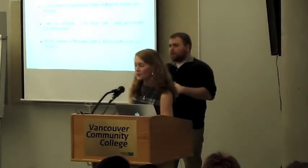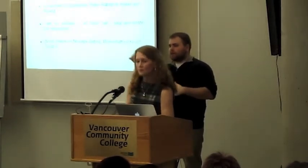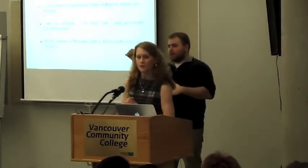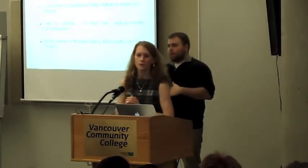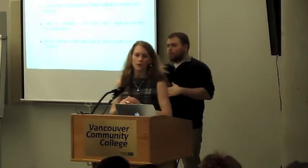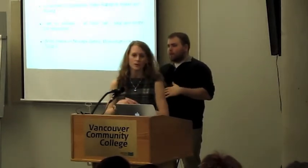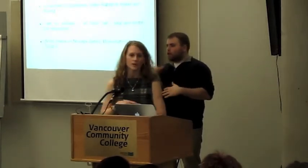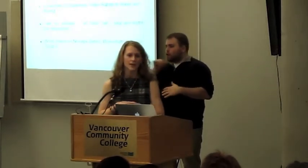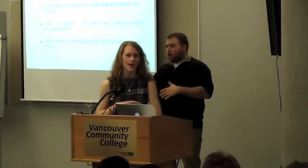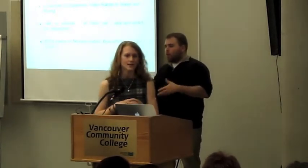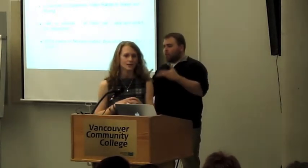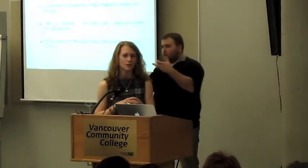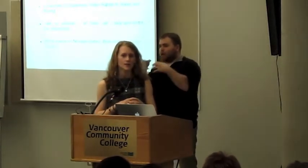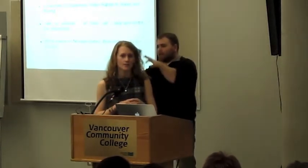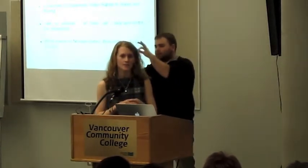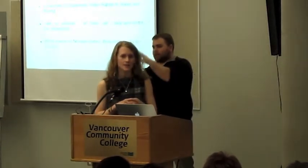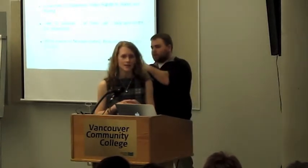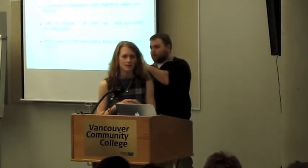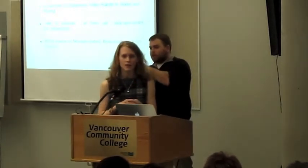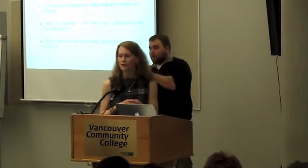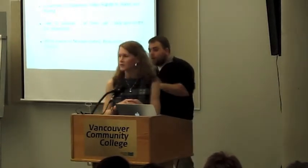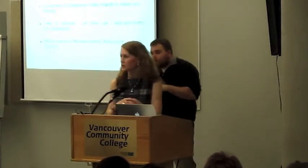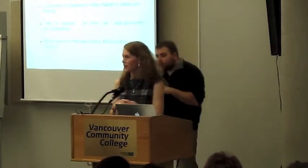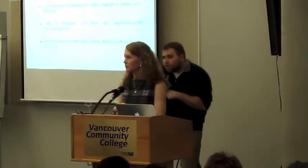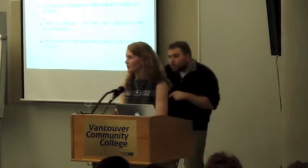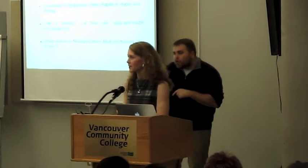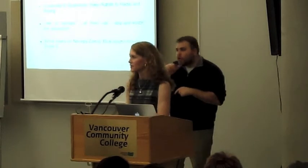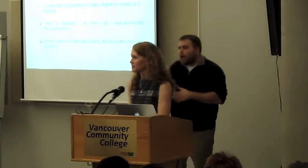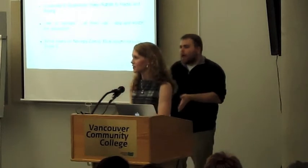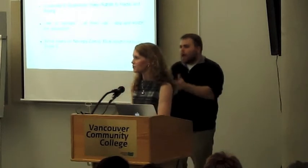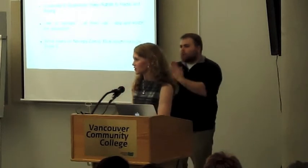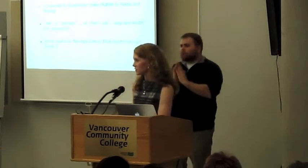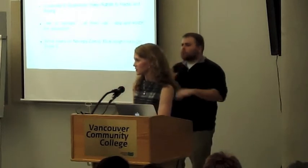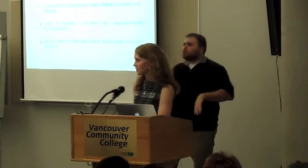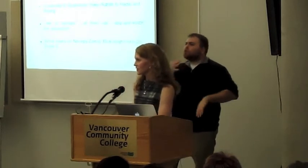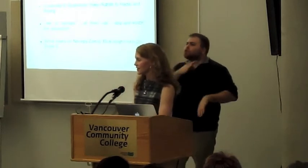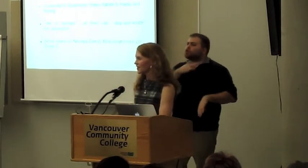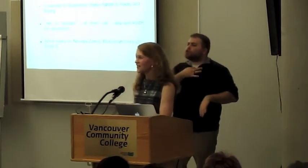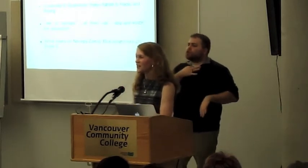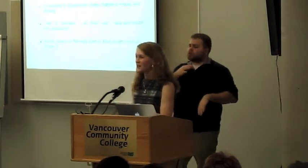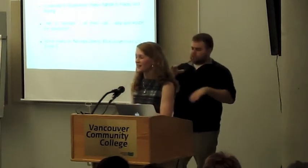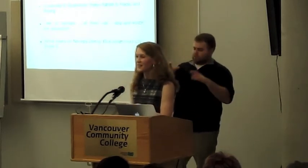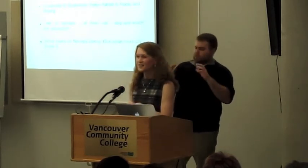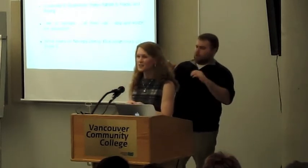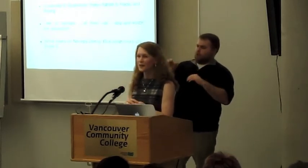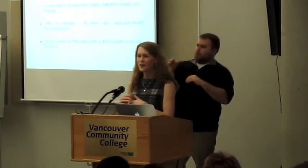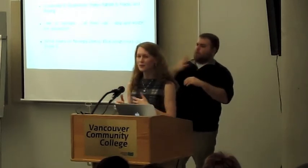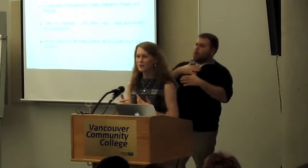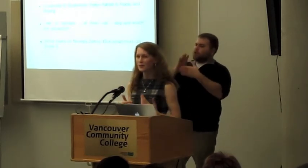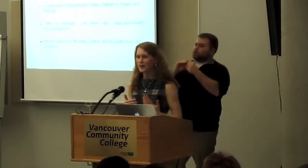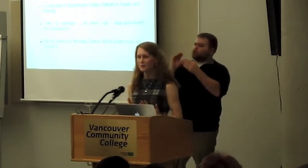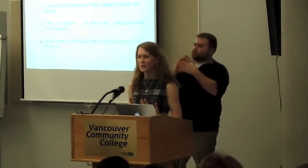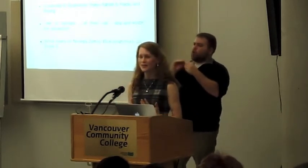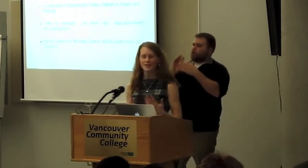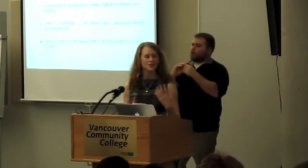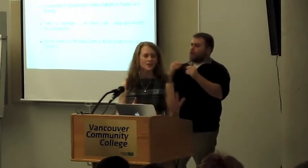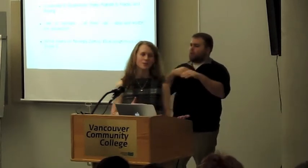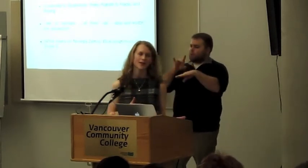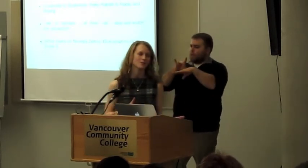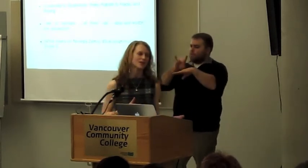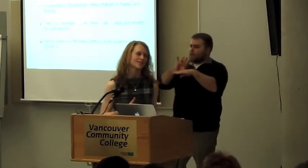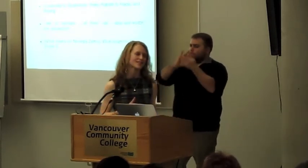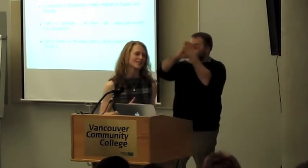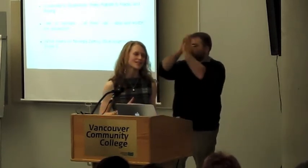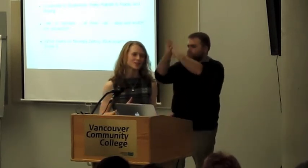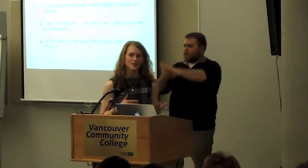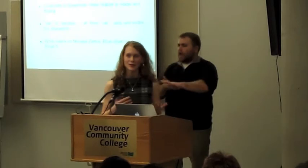not common for a 4-year-old to ask, what's the physics involved in turning pumpkins to coaches? Little Chloe, she went out when we planted beans. I shouldn't